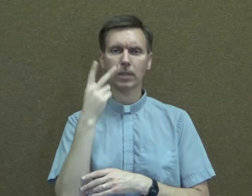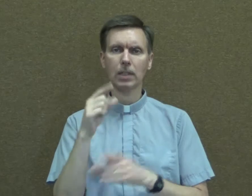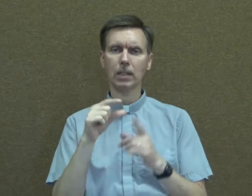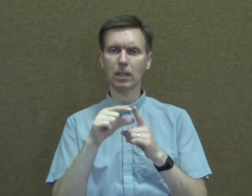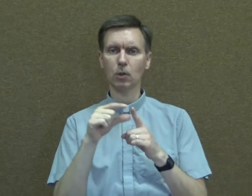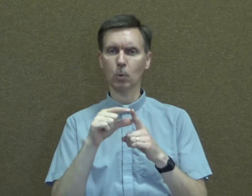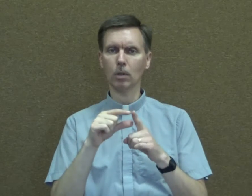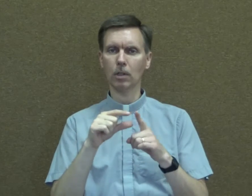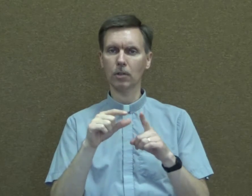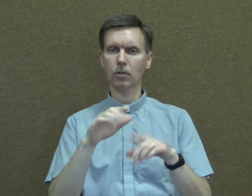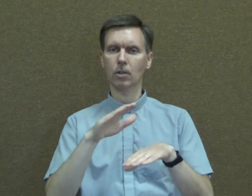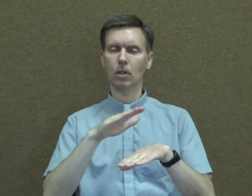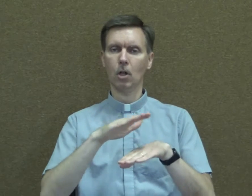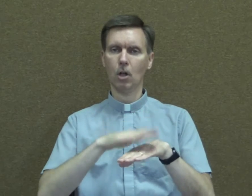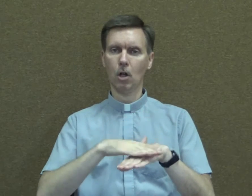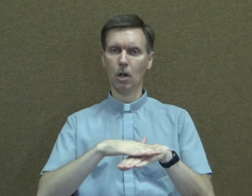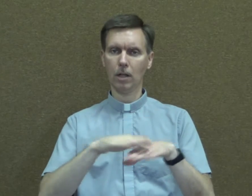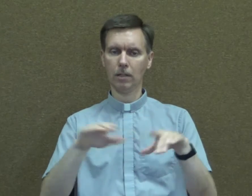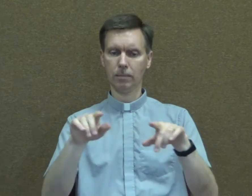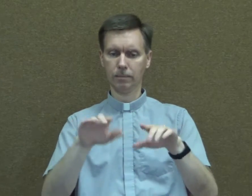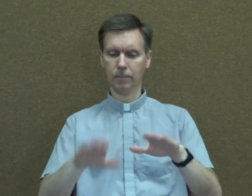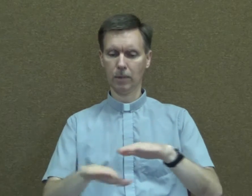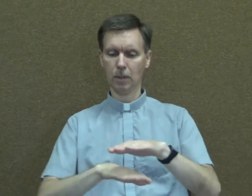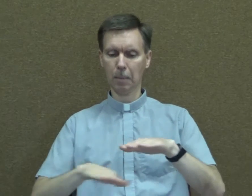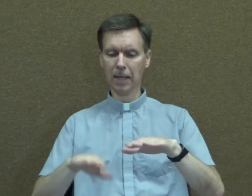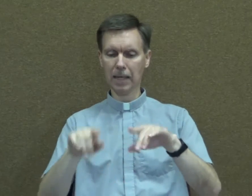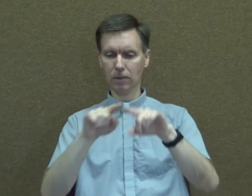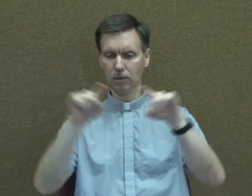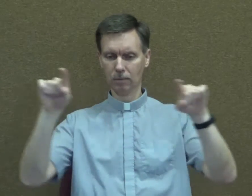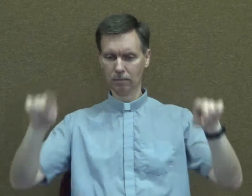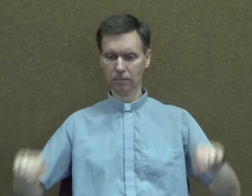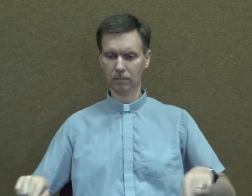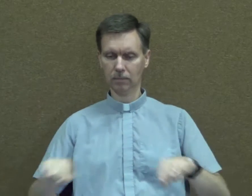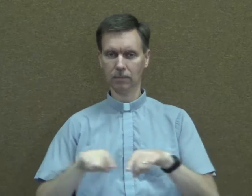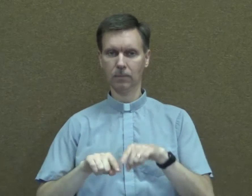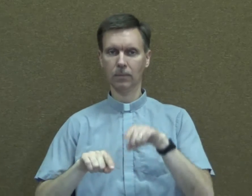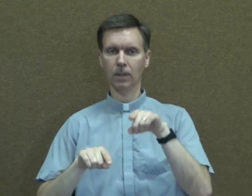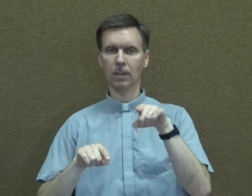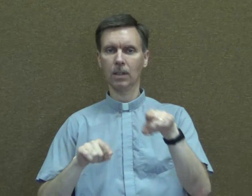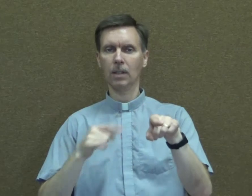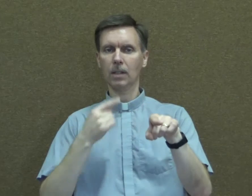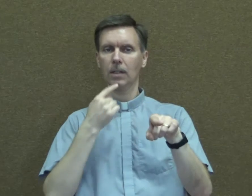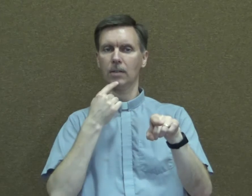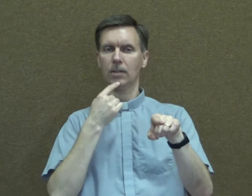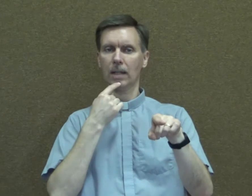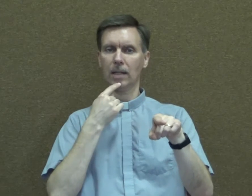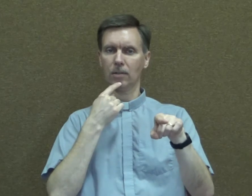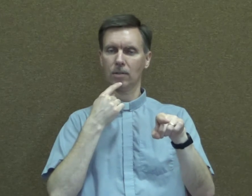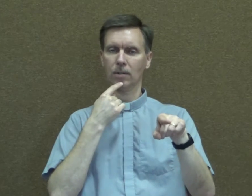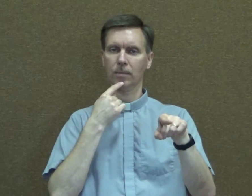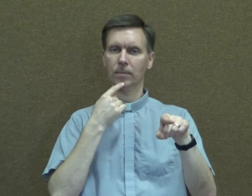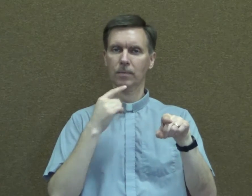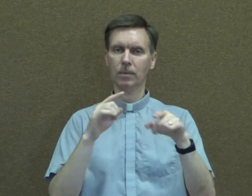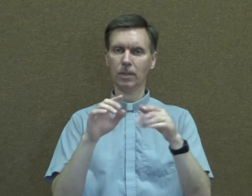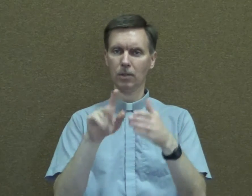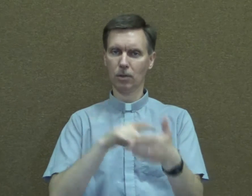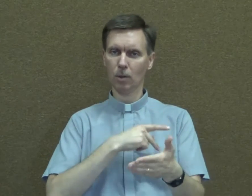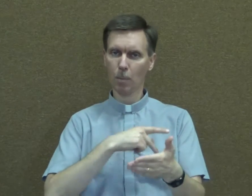seen these words on the base. It says this